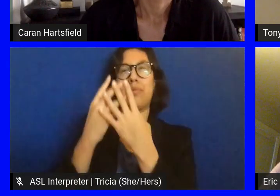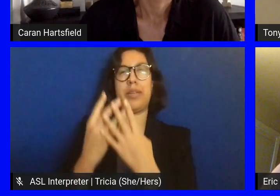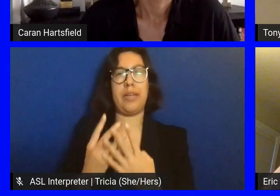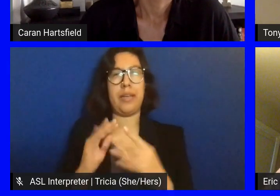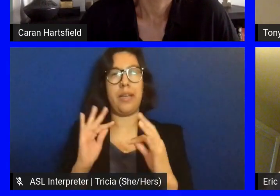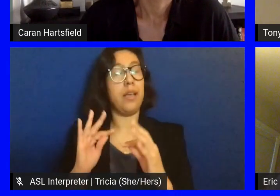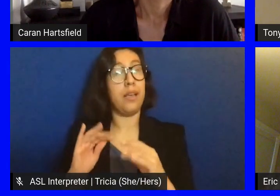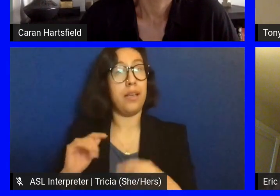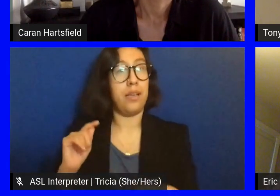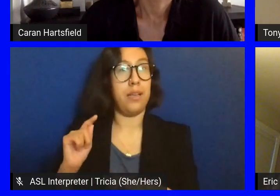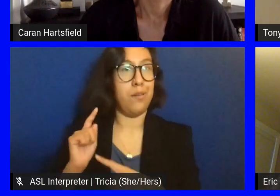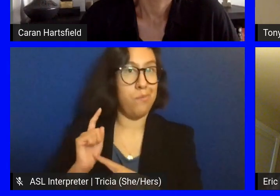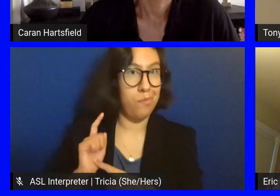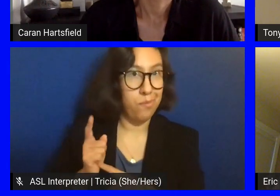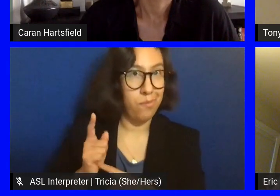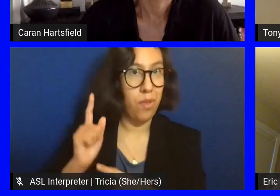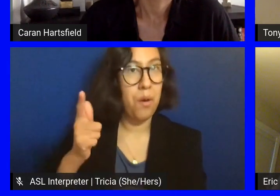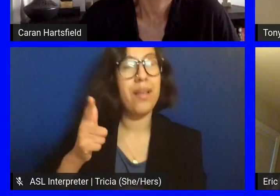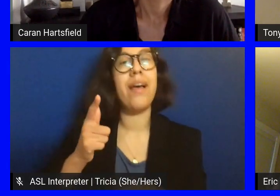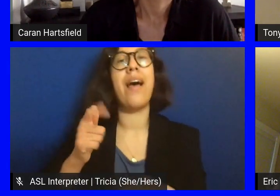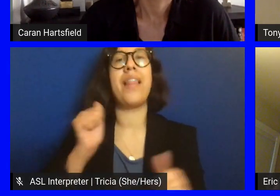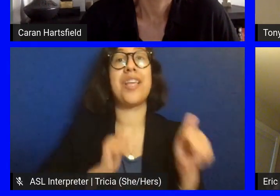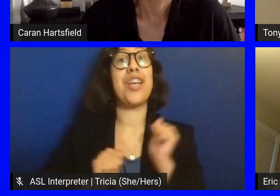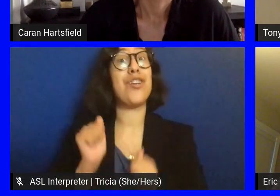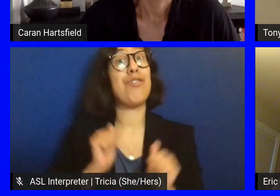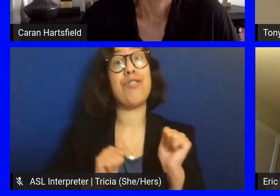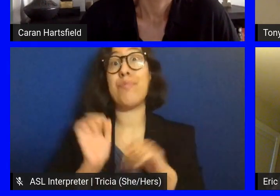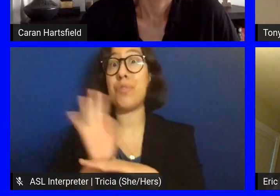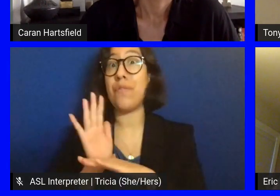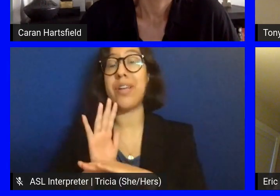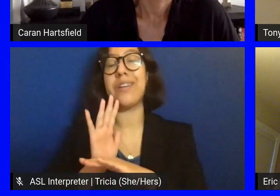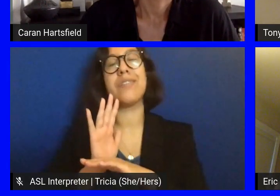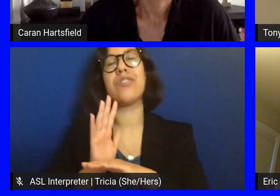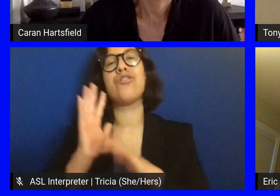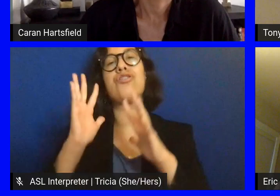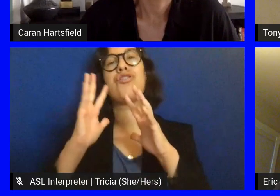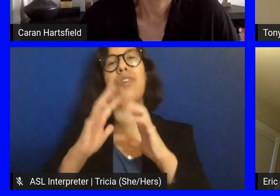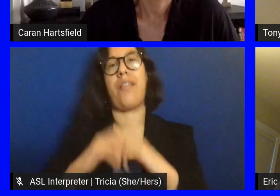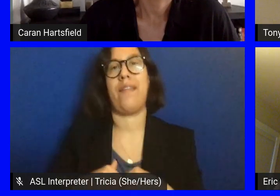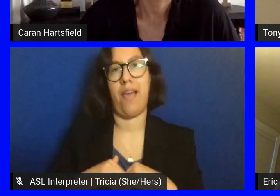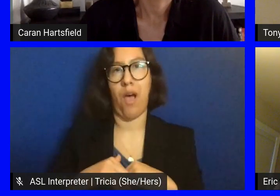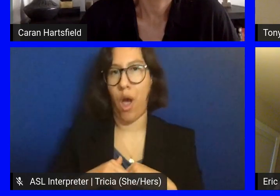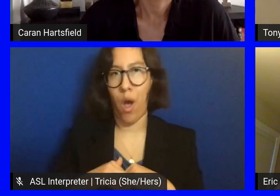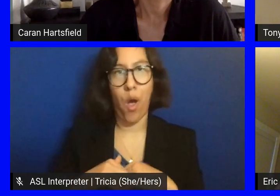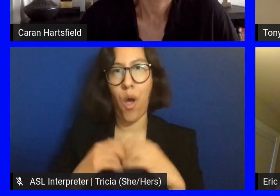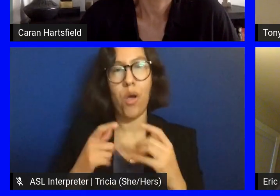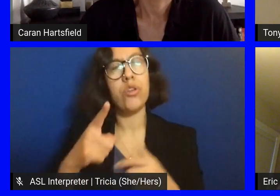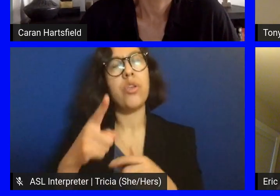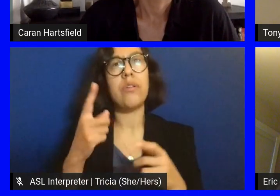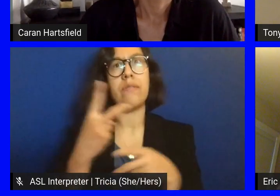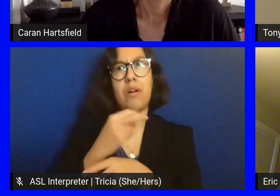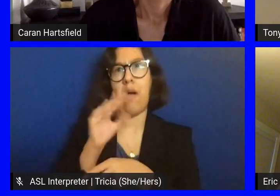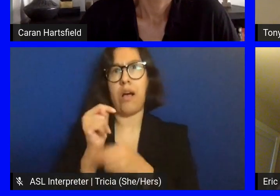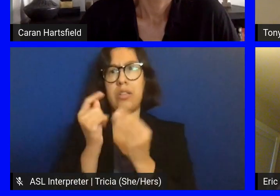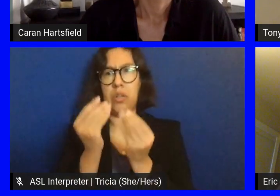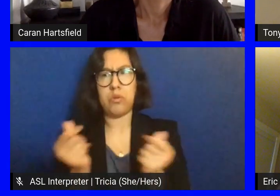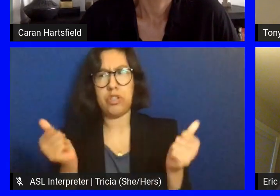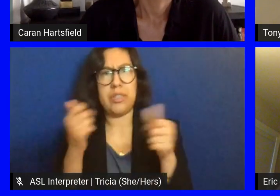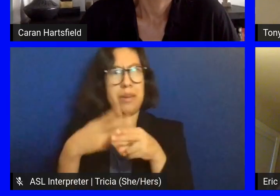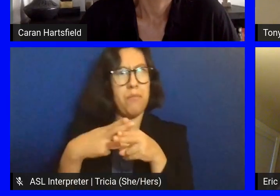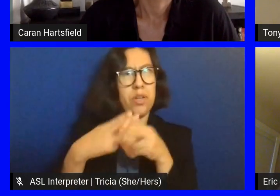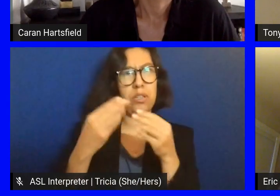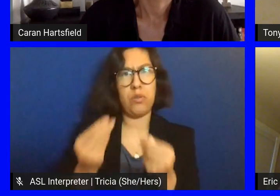some point, right, the theaters were shut down. And so you had to figure out a solution, a temporary